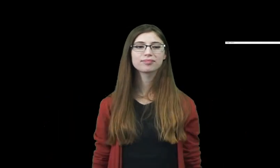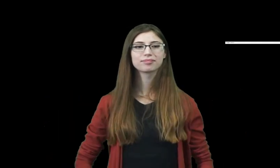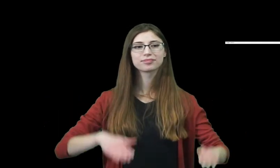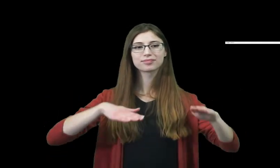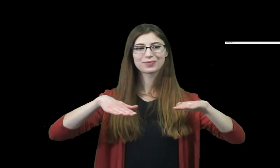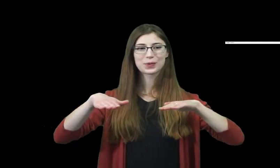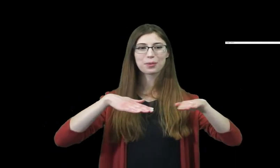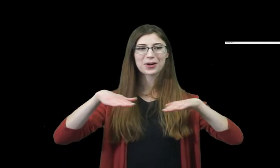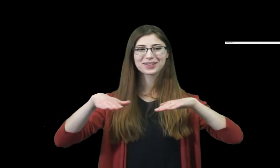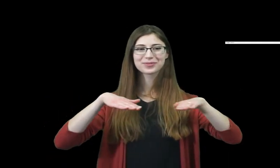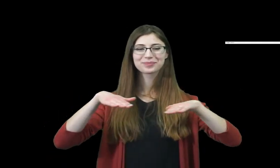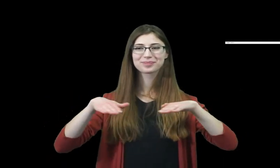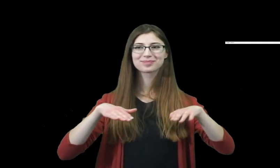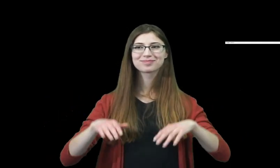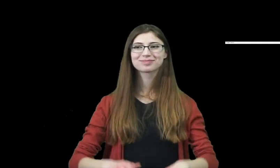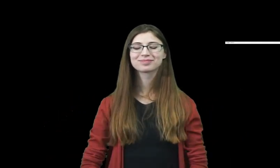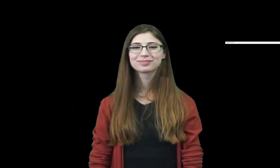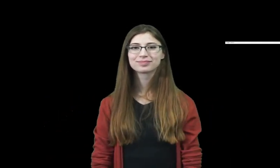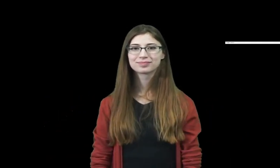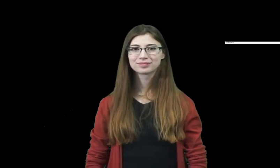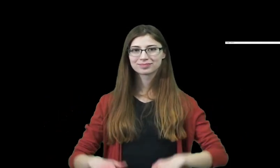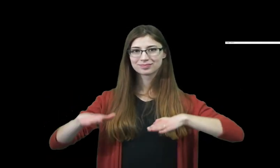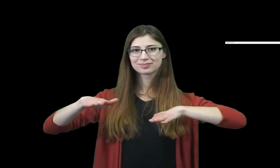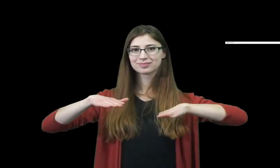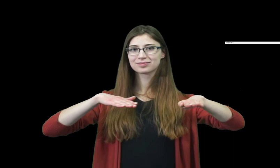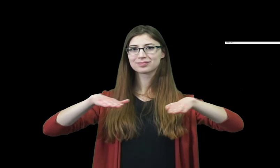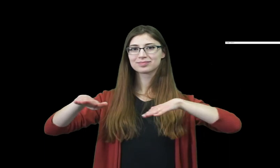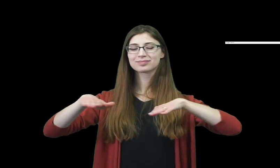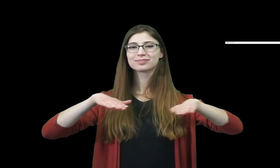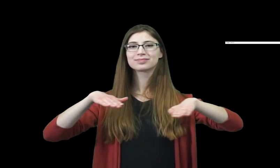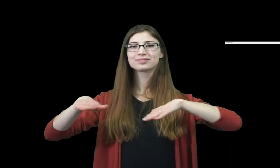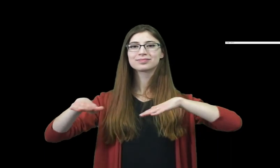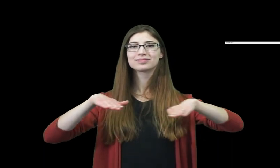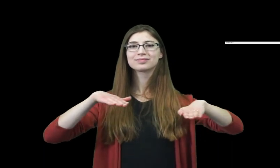Walk.